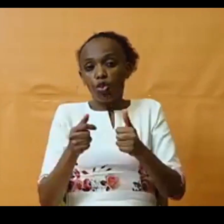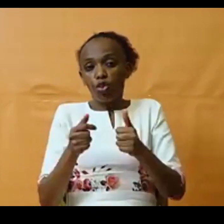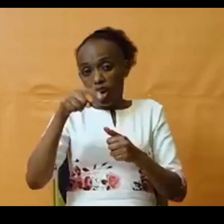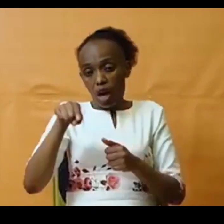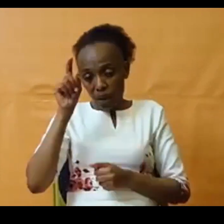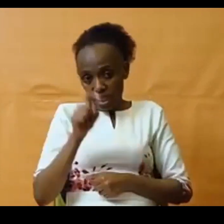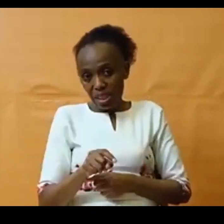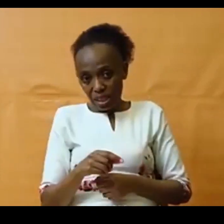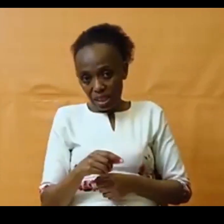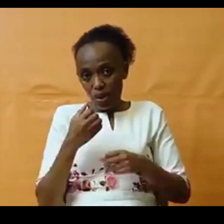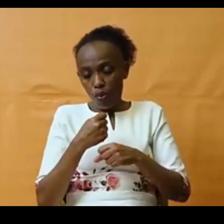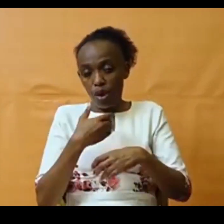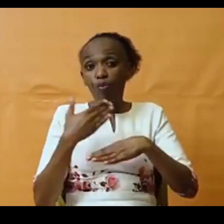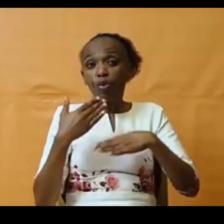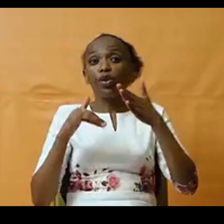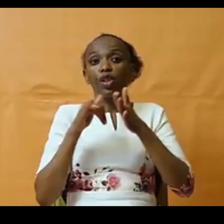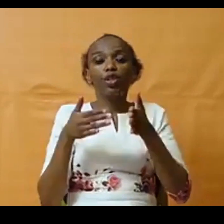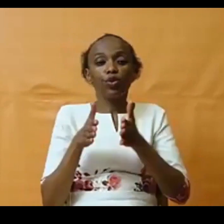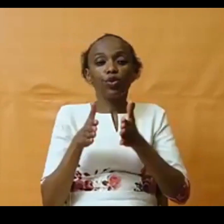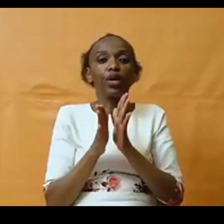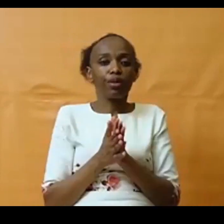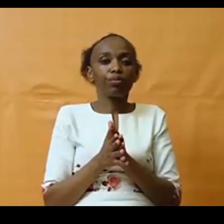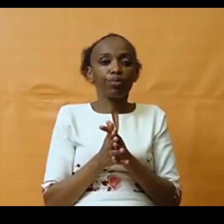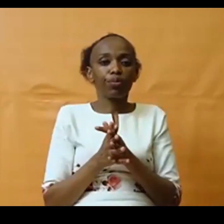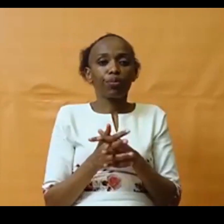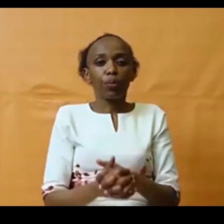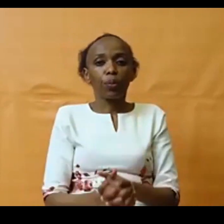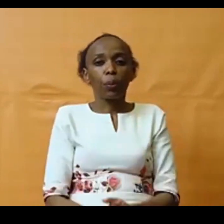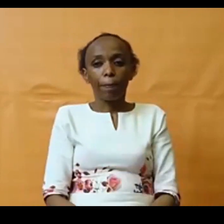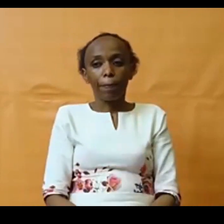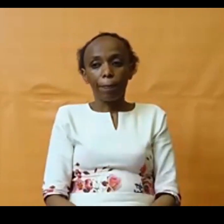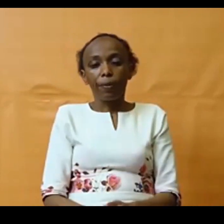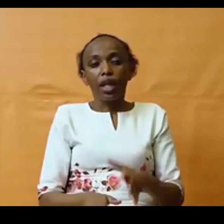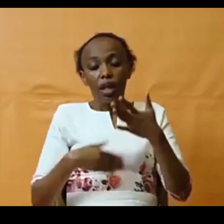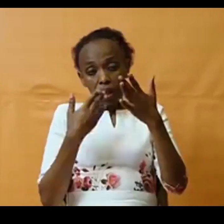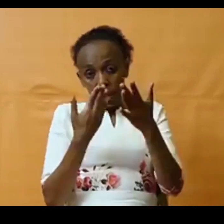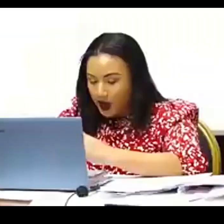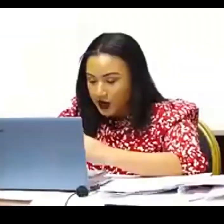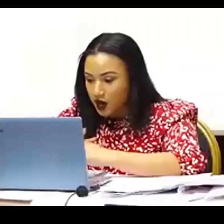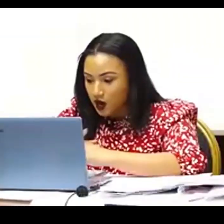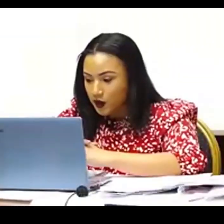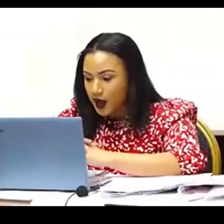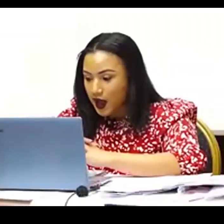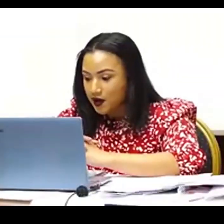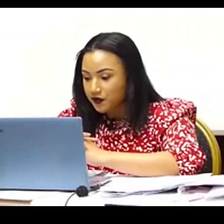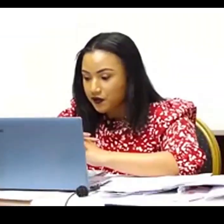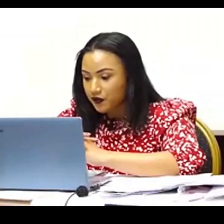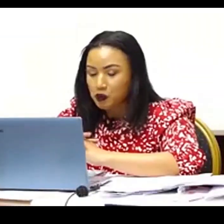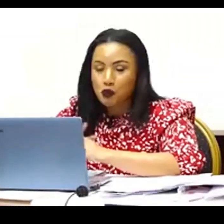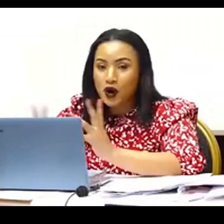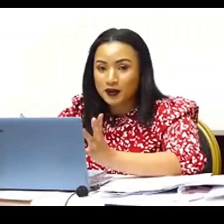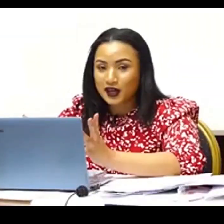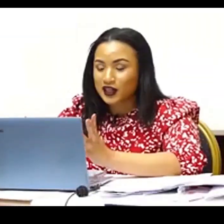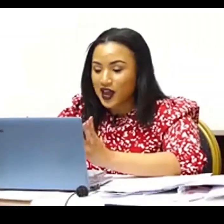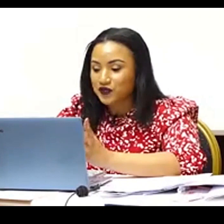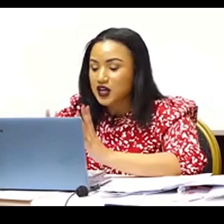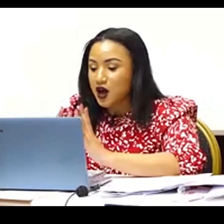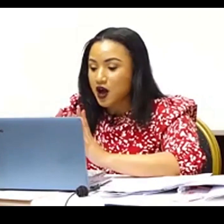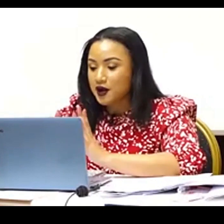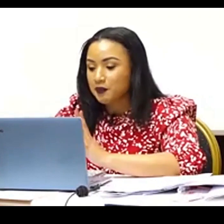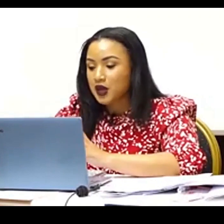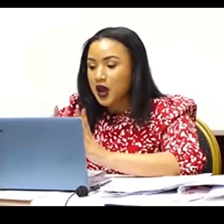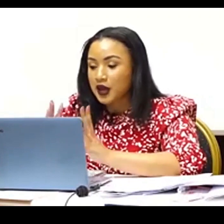that way, and we certainly shouldn't be building backwards. Thank you, Ms. Ryder, for that. We have 1 minute